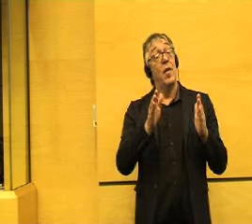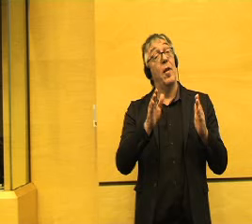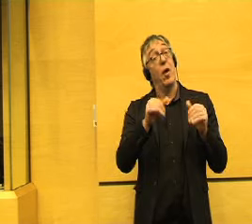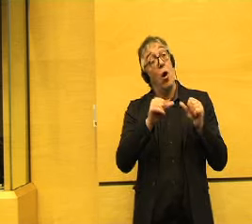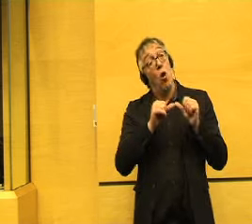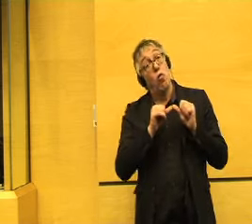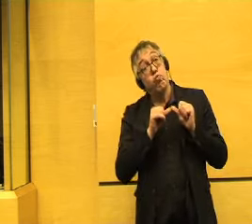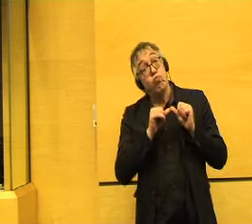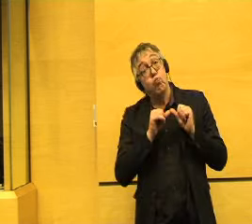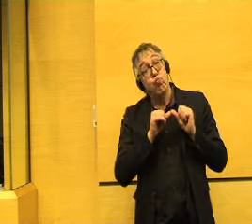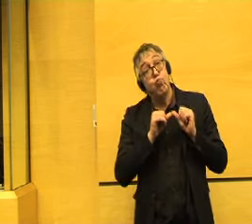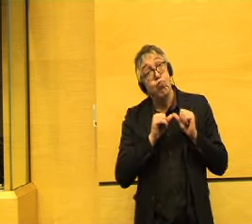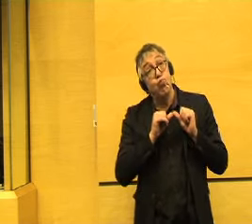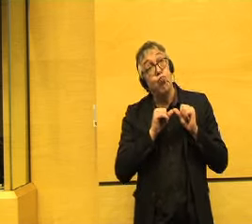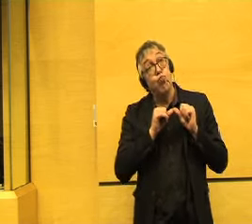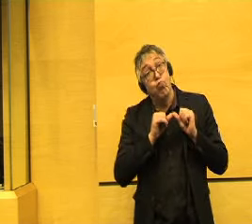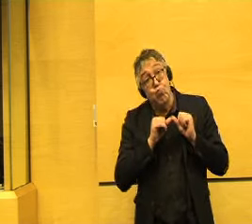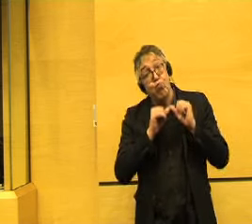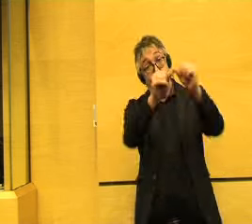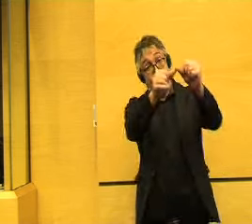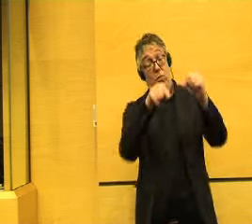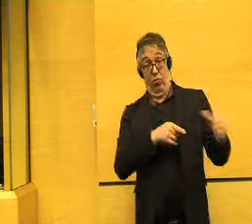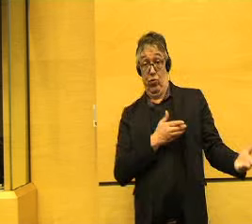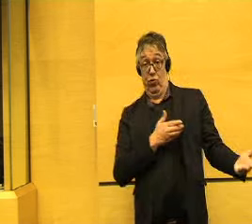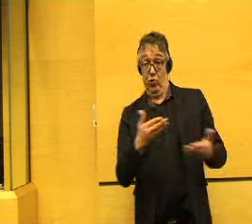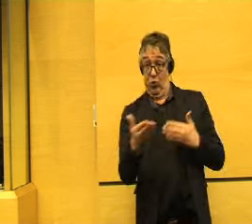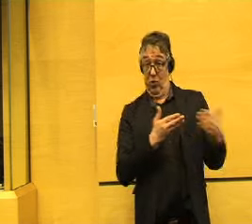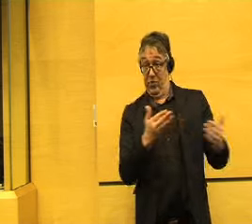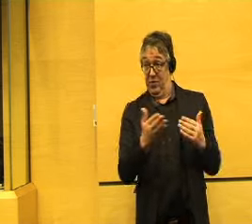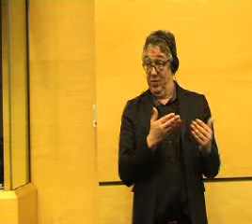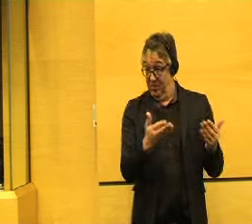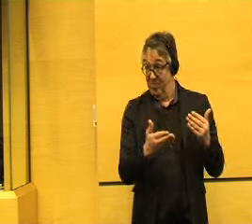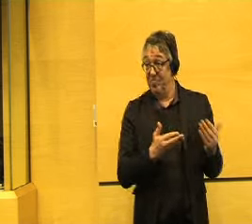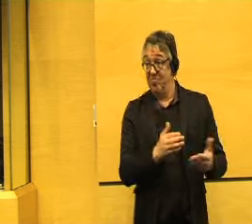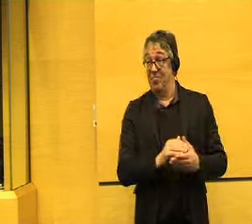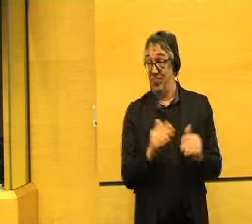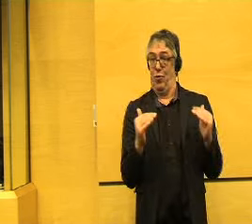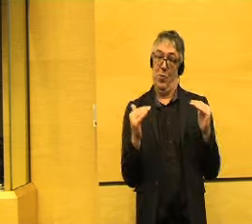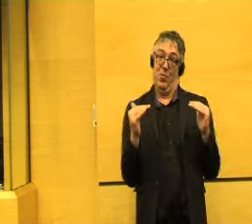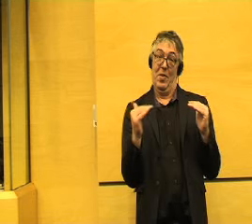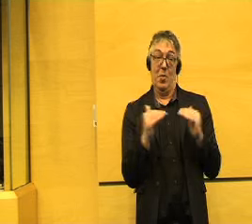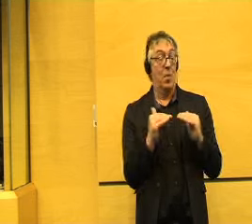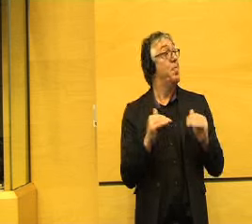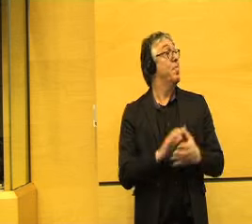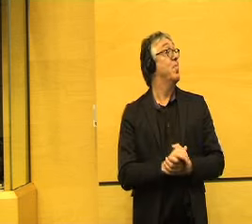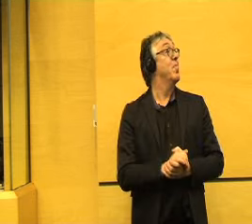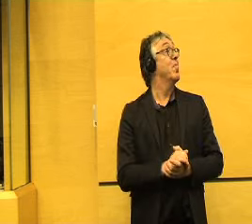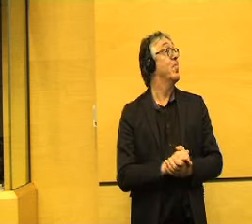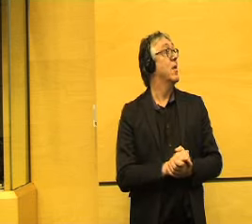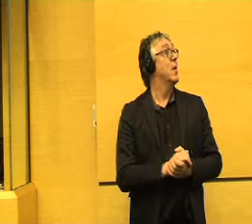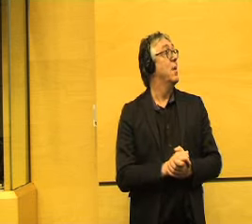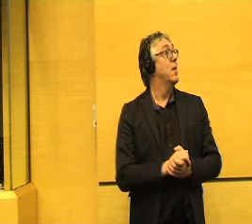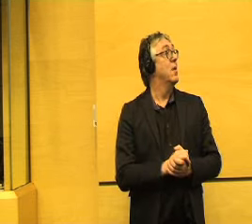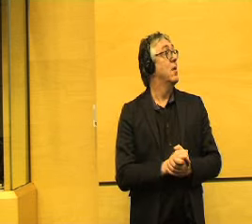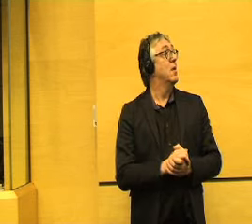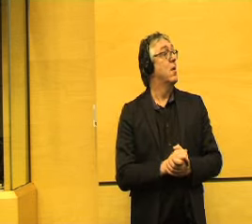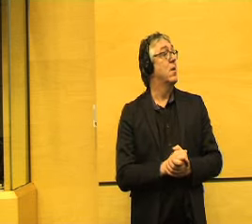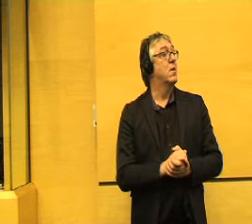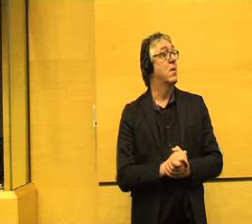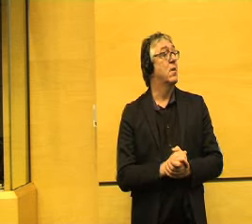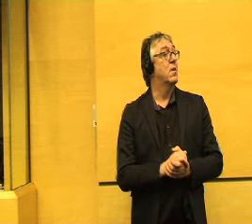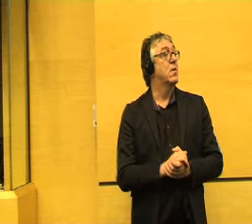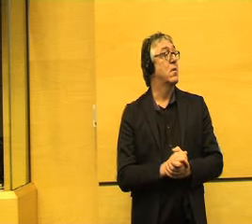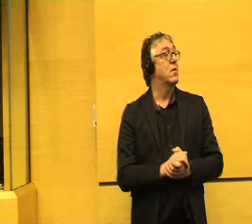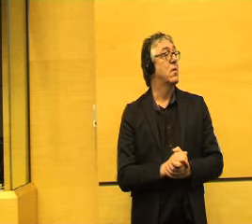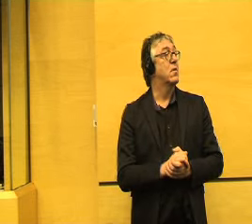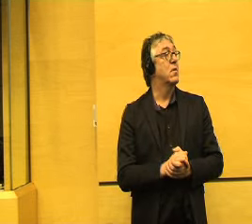equal basis. In addition, I wonder how the clients can appeal against discriminatory administration and lodge